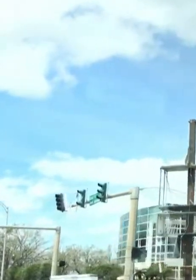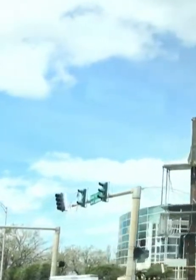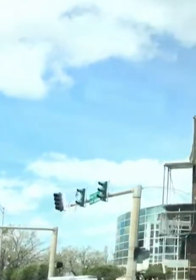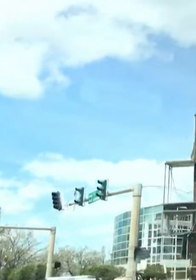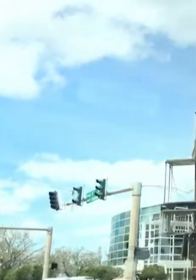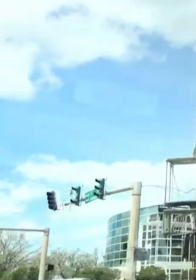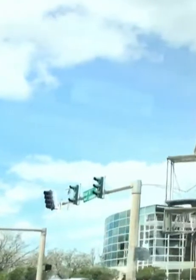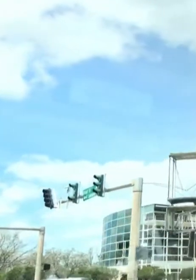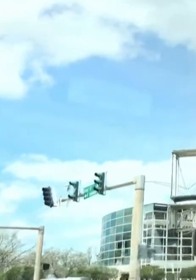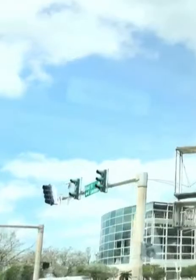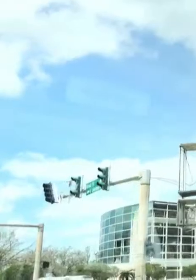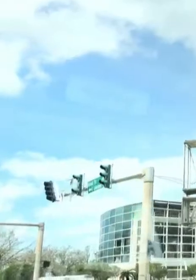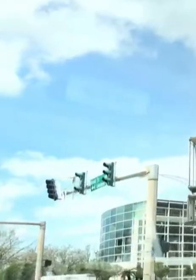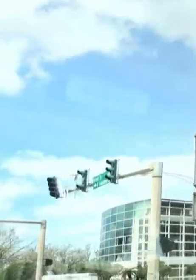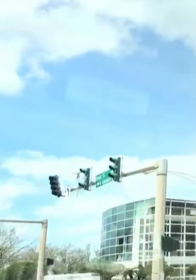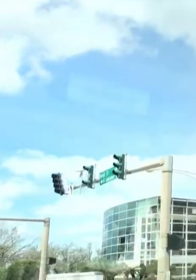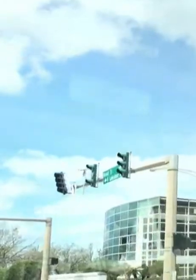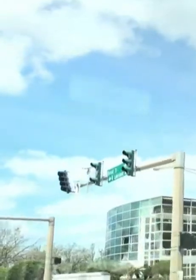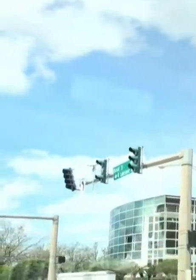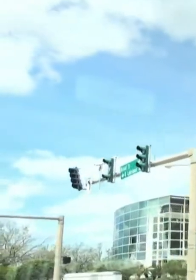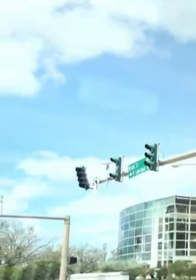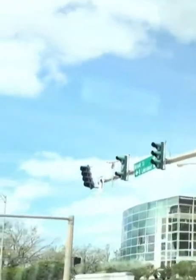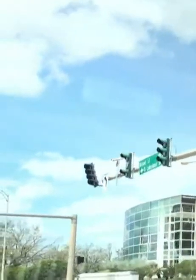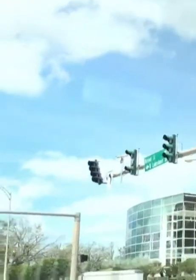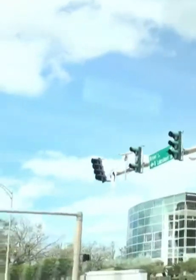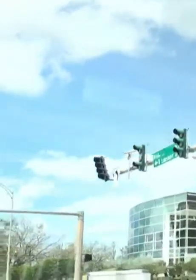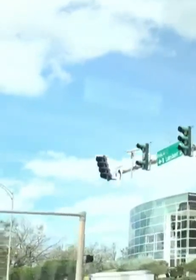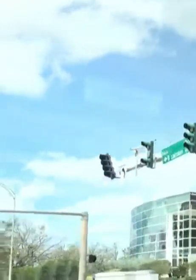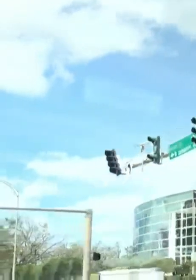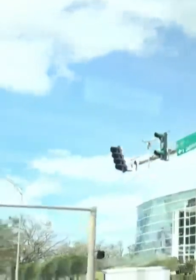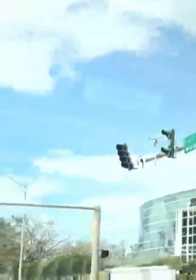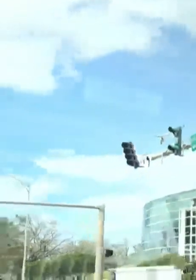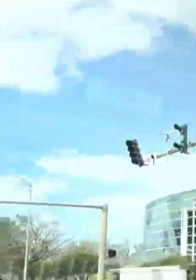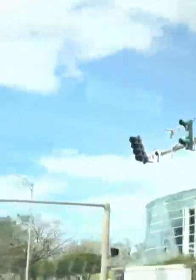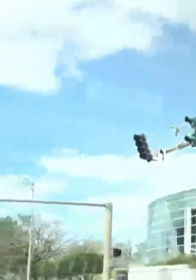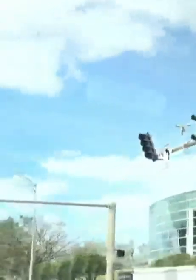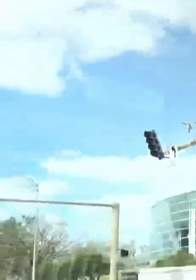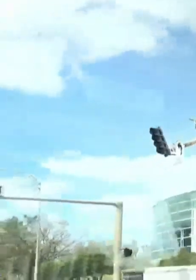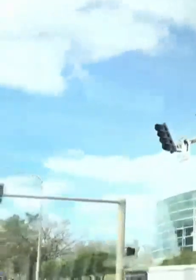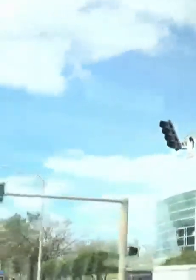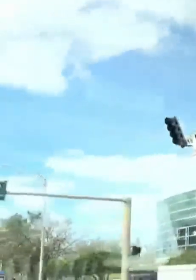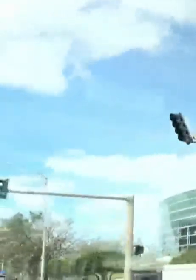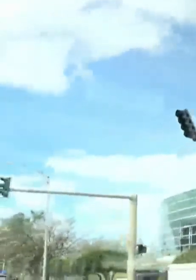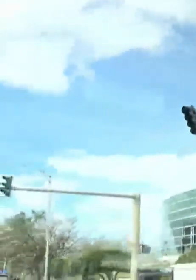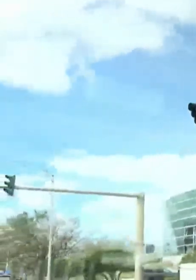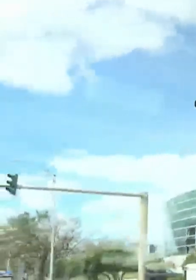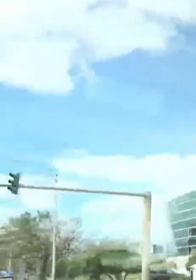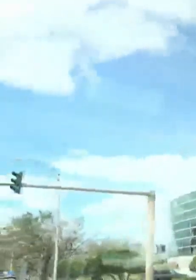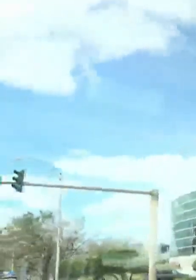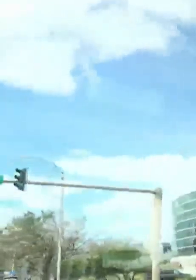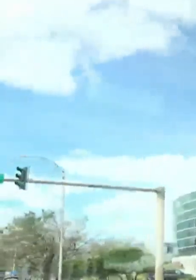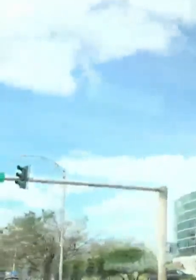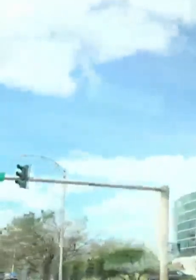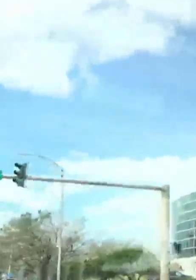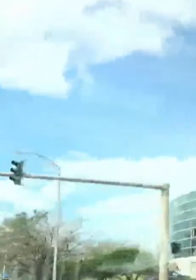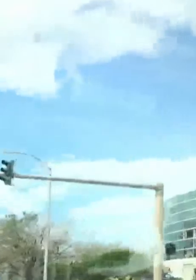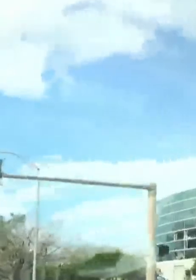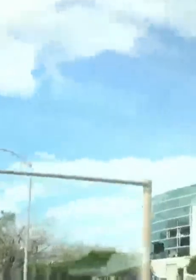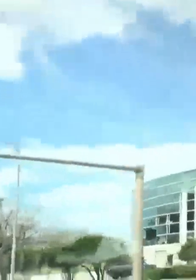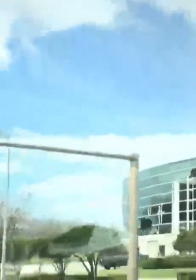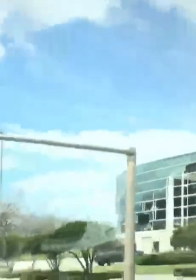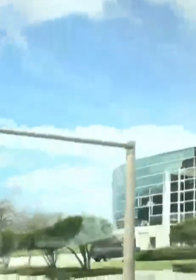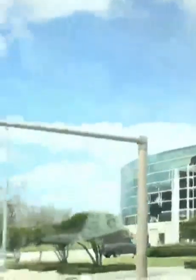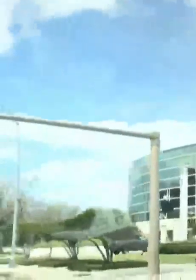And so far, we have not heard of any deaths, but that doesn't mean that there haven't been any injuries or deaths. This building is the Civic